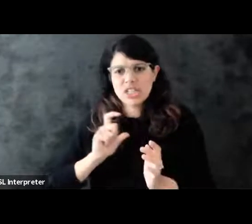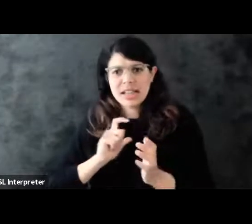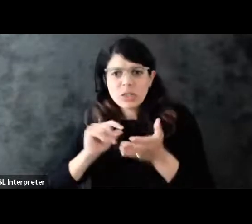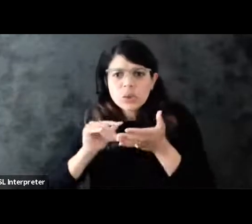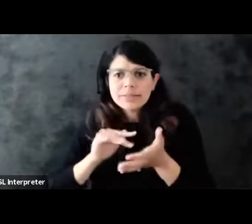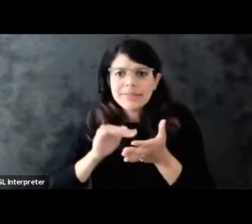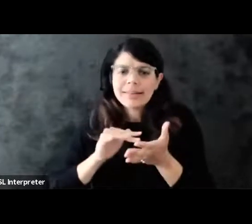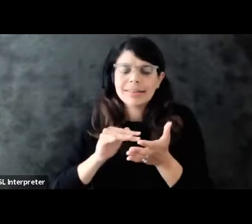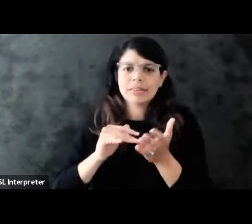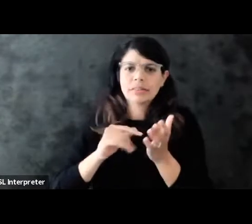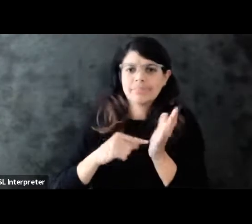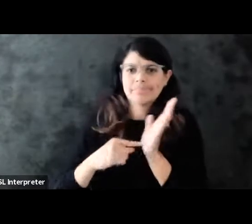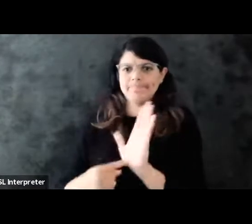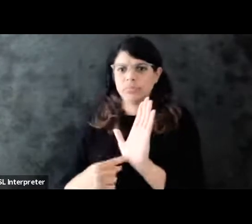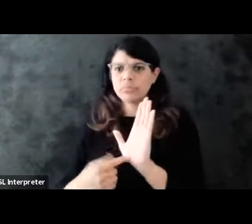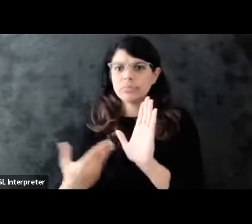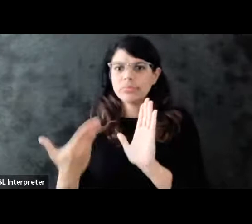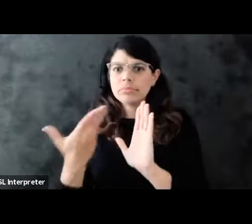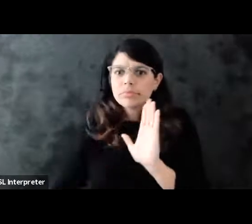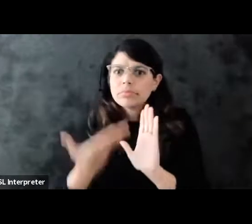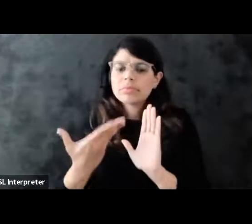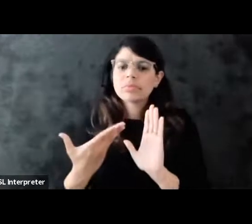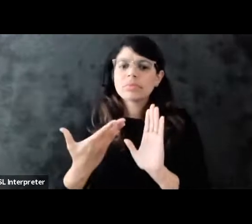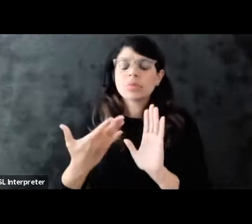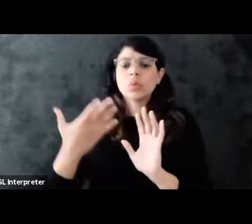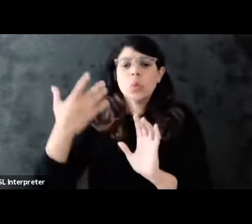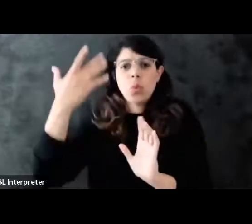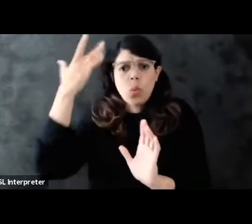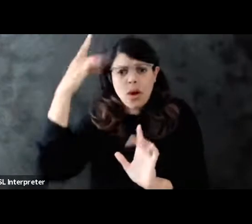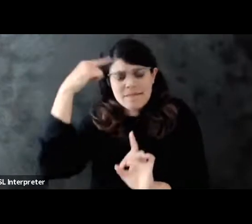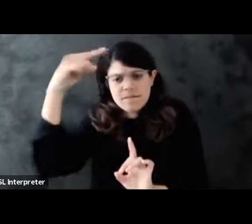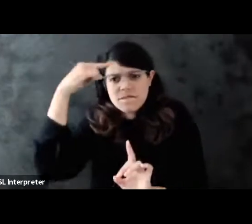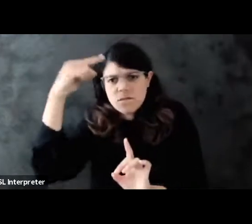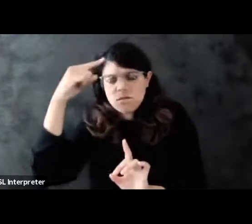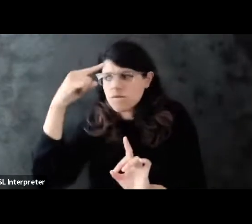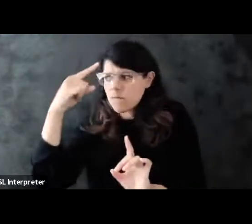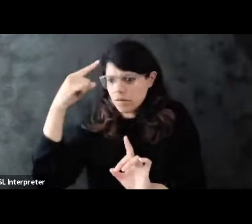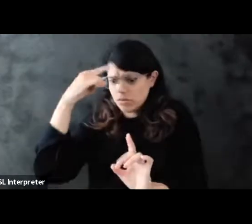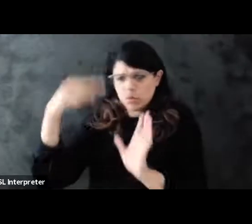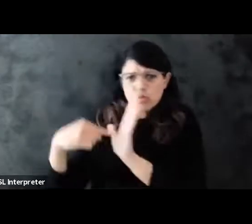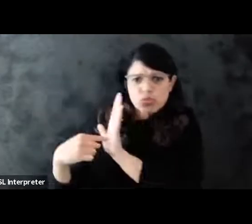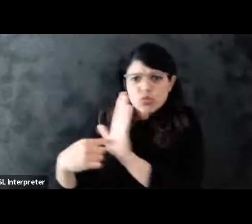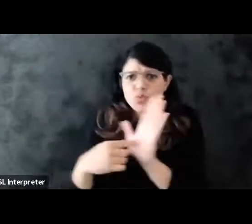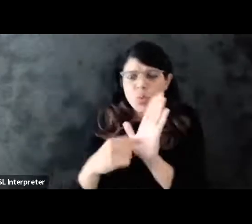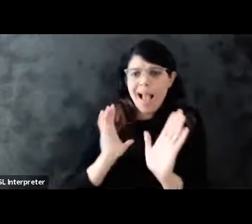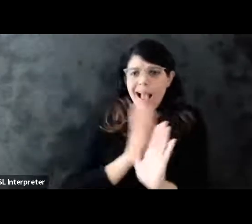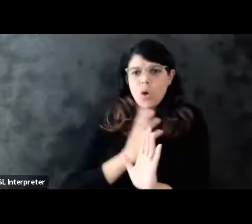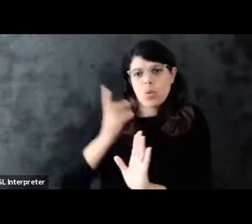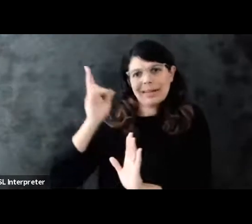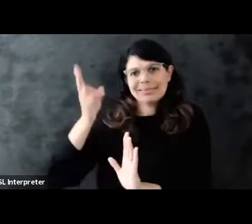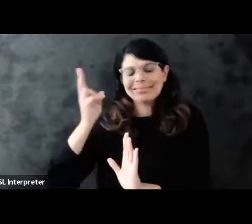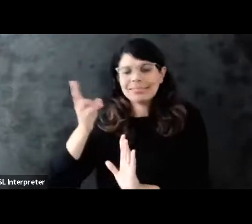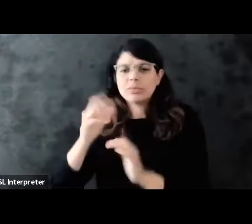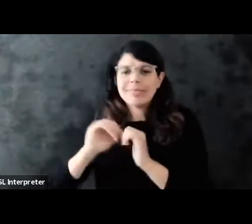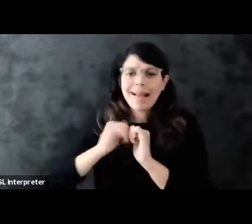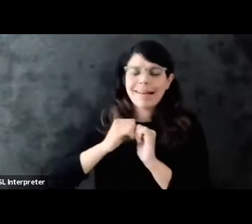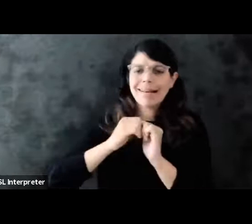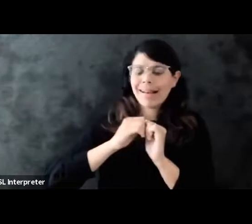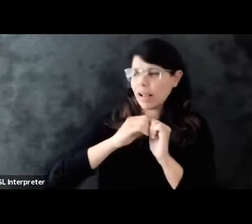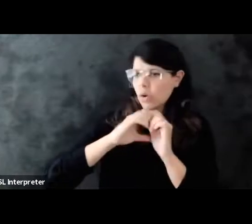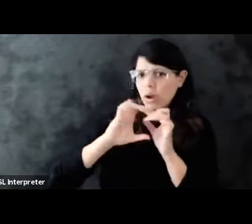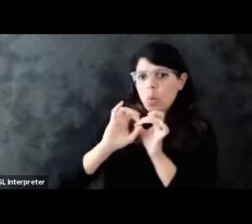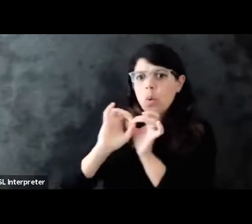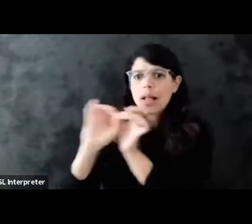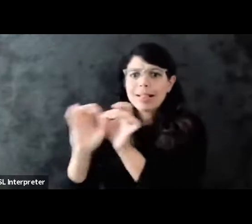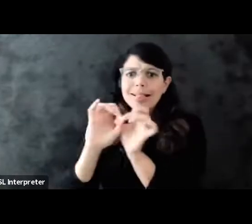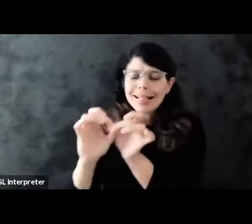building coalitions and working together, seeing the connections, you know, and so forth. And so this is why I get into the question of someone asked